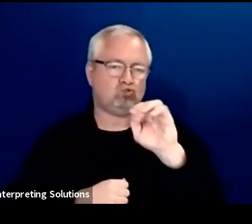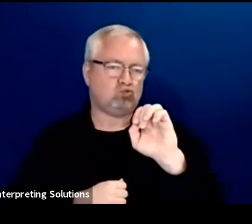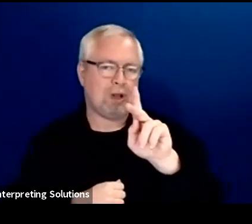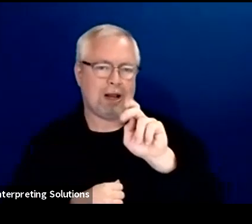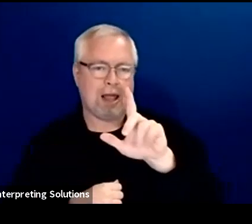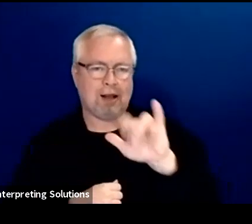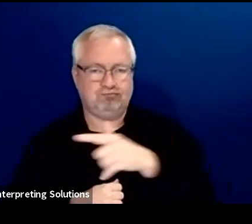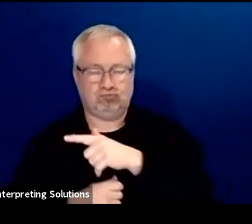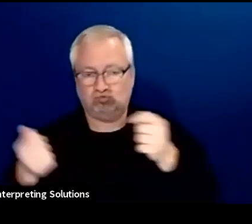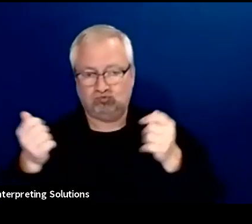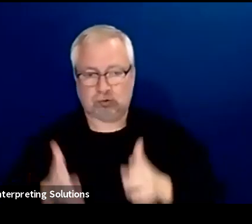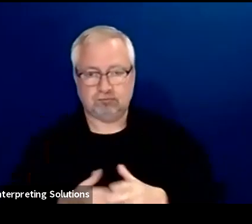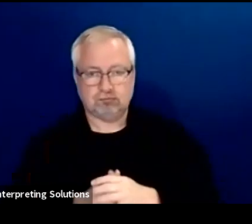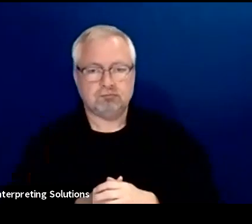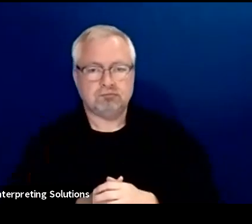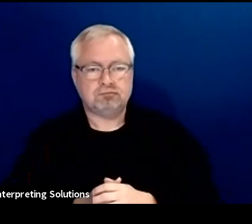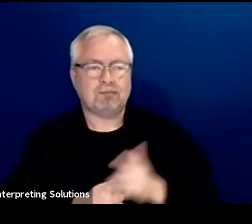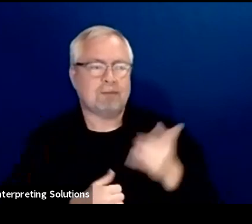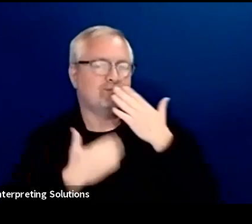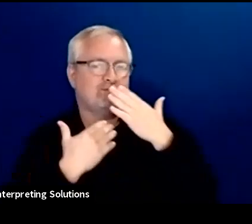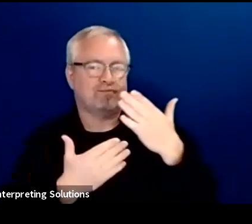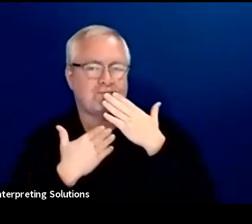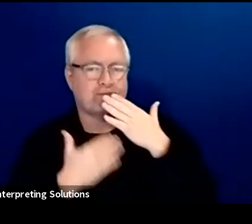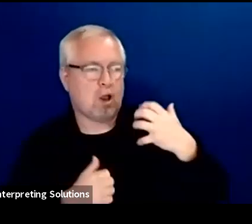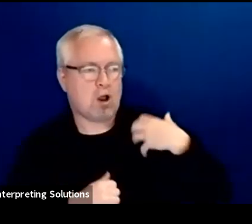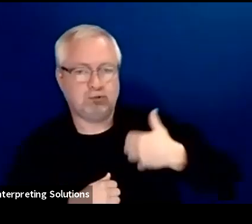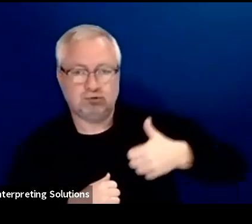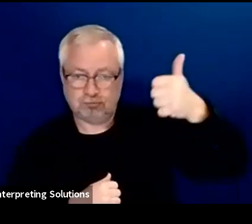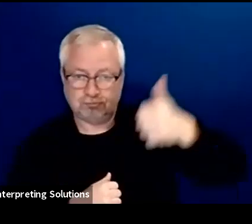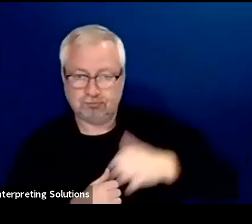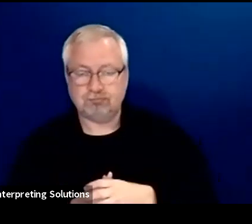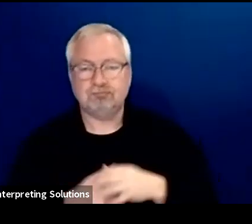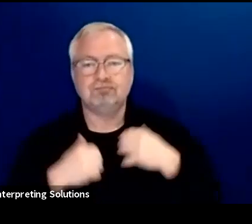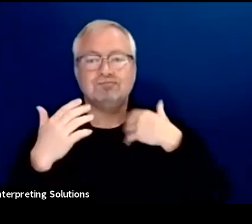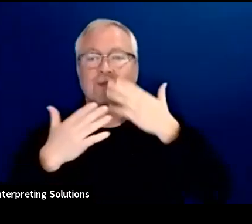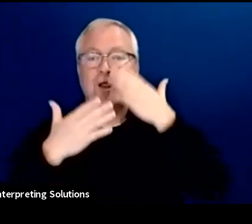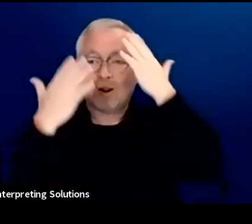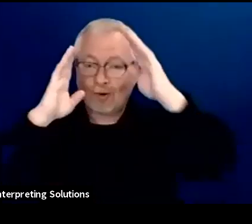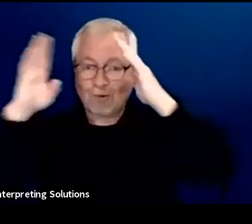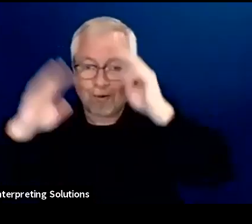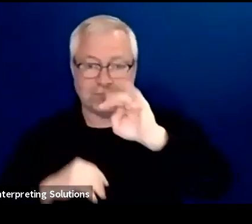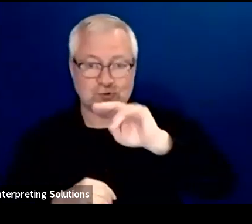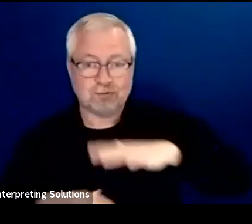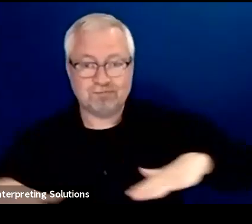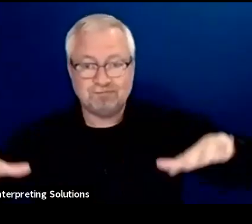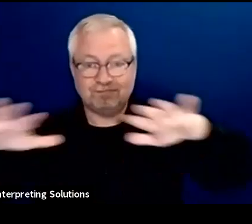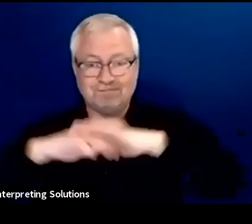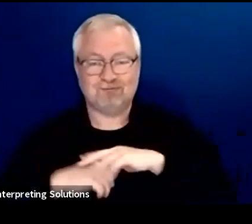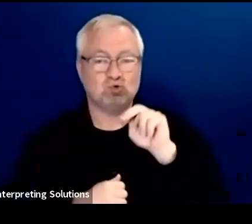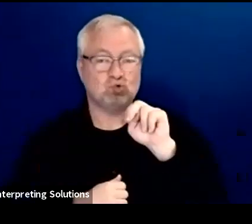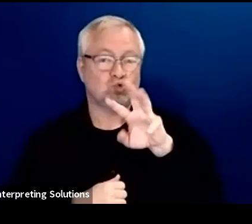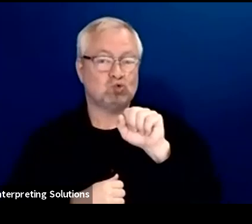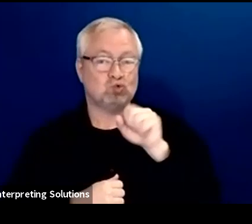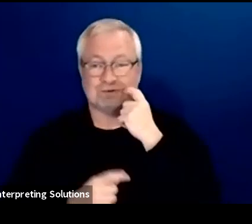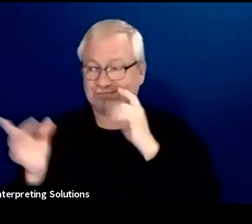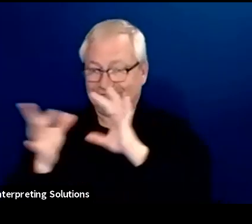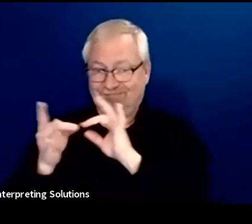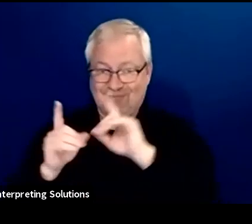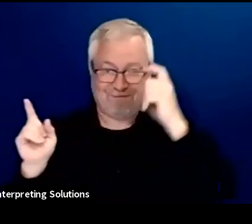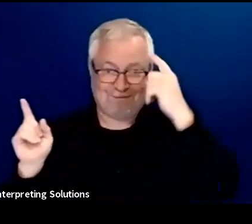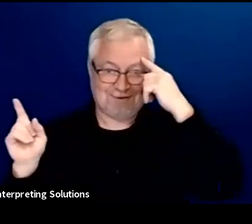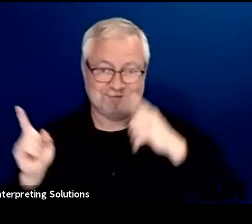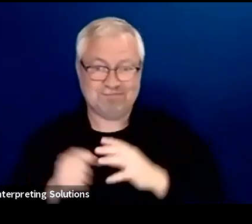Thank you, Commissioner, and hello again, Minnesota. The news of the governor sending a request through FEMA to the president asking